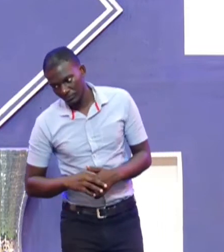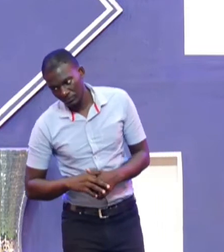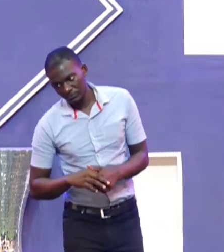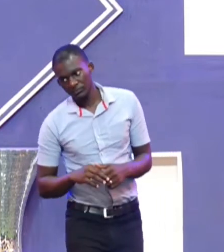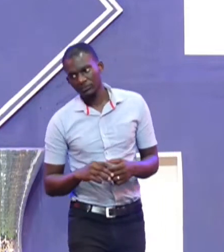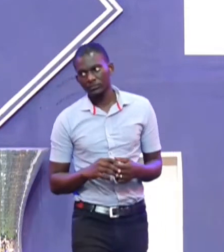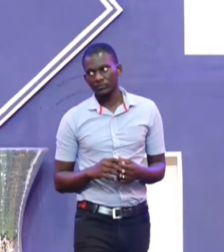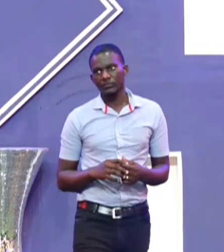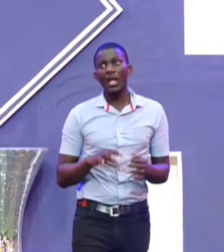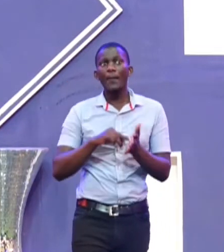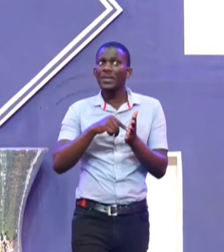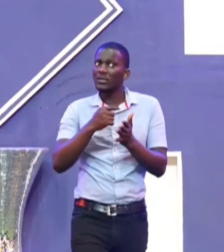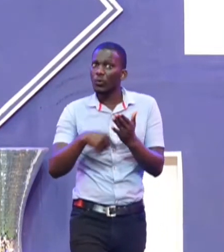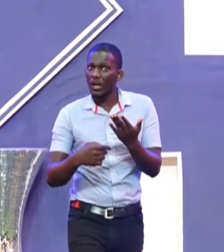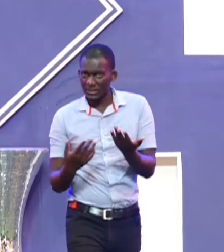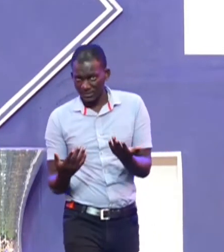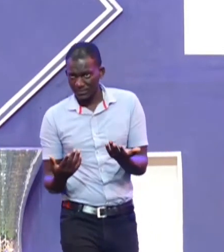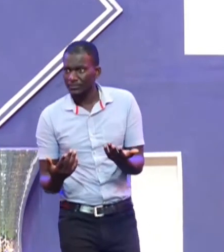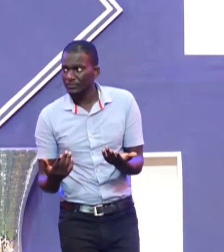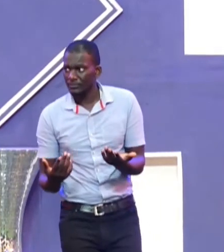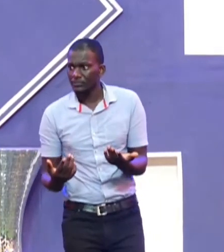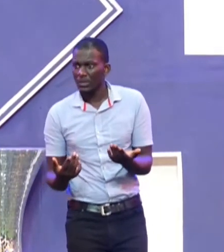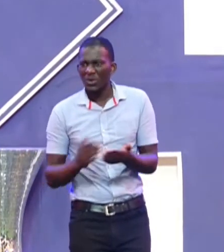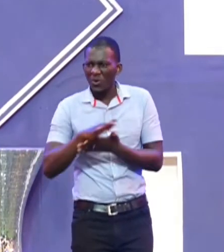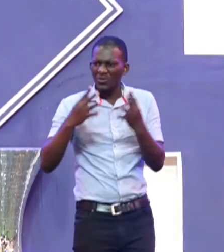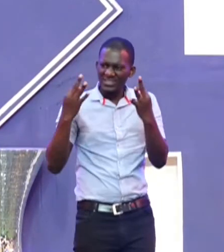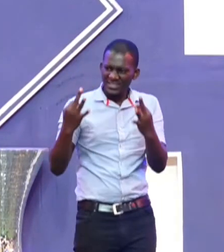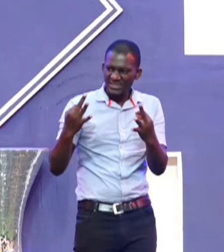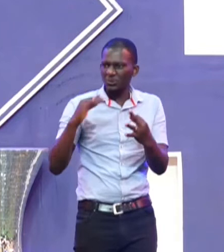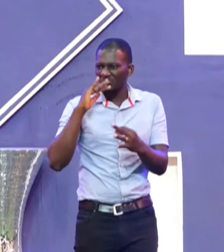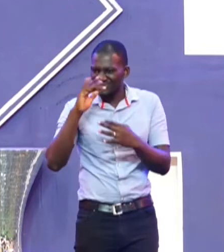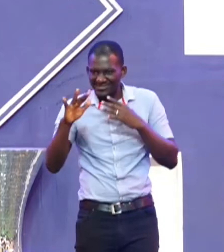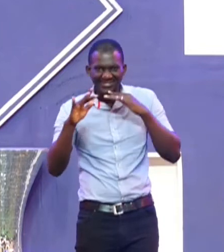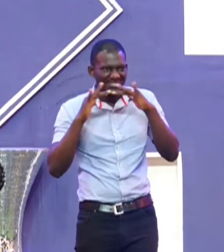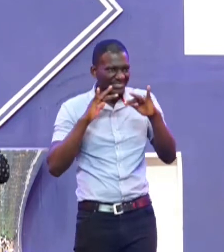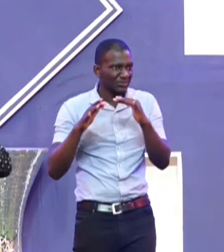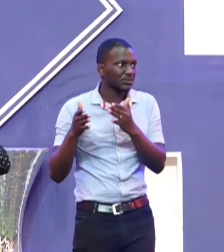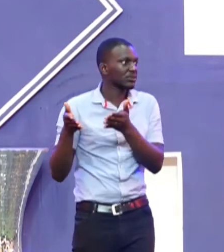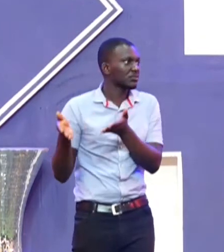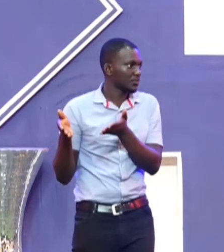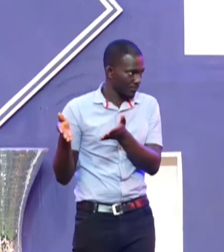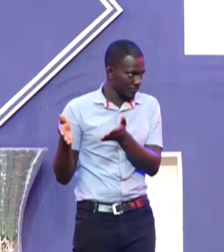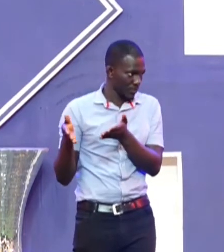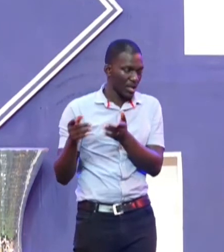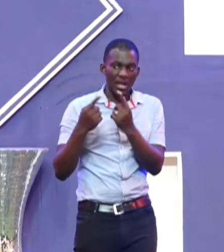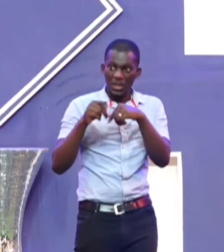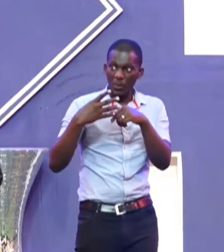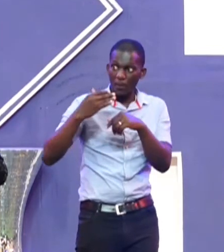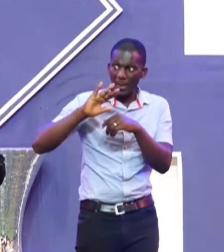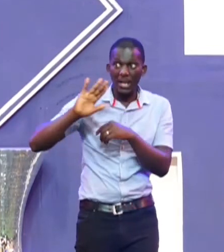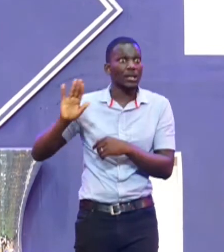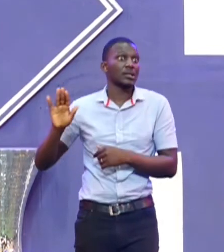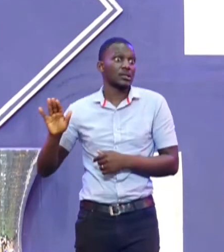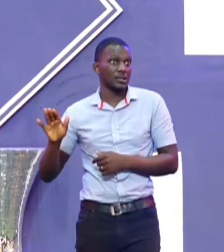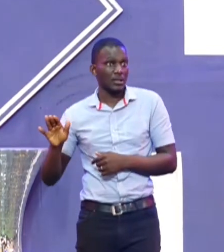self-esteem. Chitegeza. It means that among the things that we have been speaking, that as we